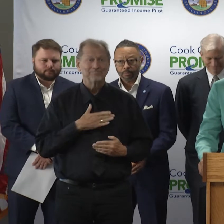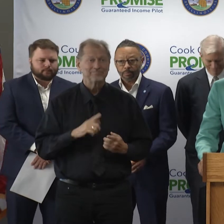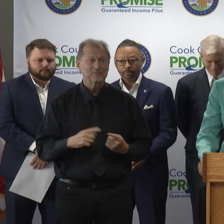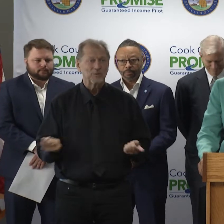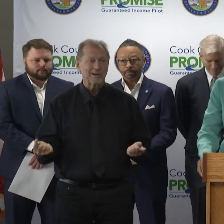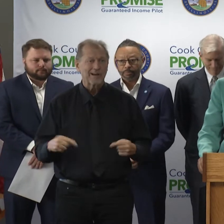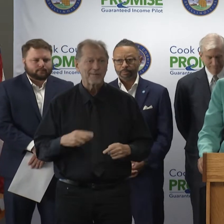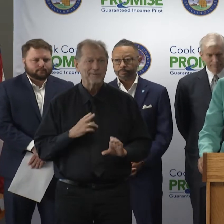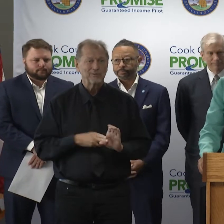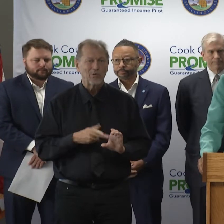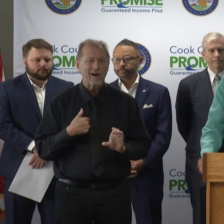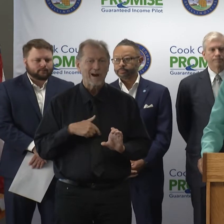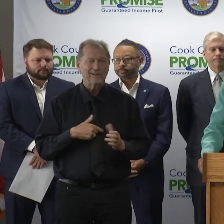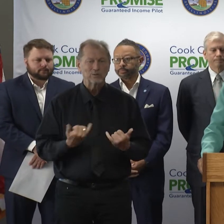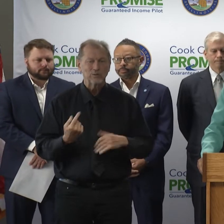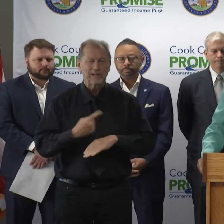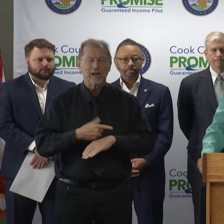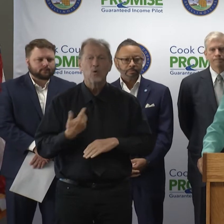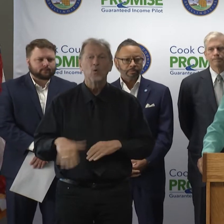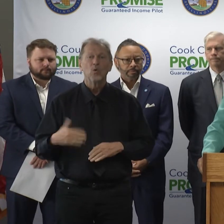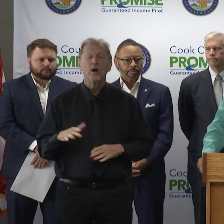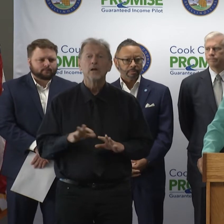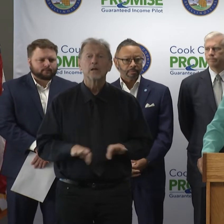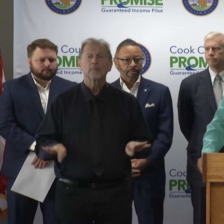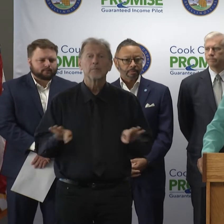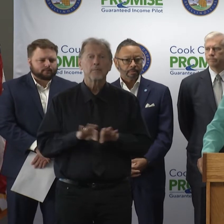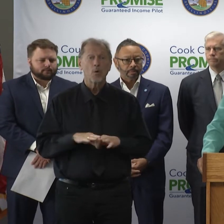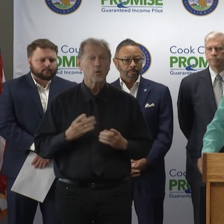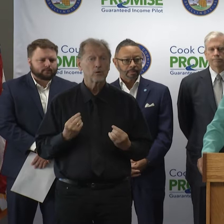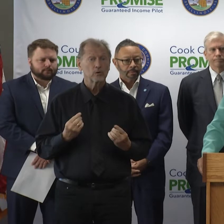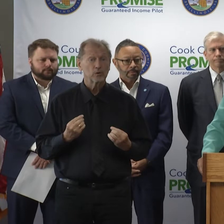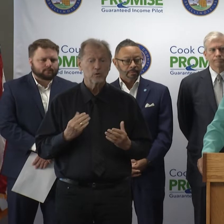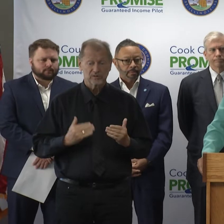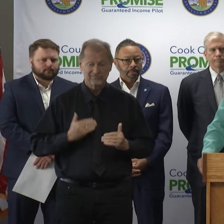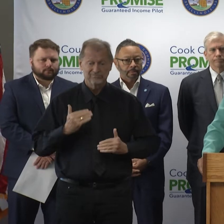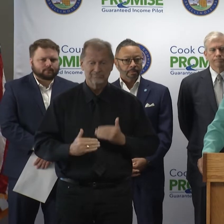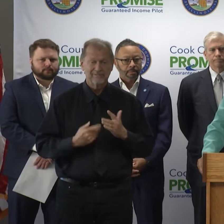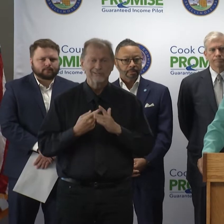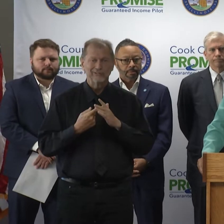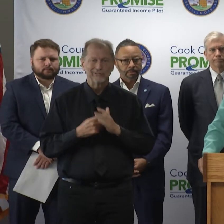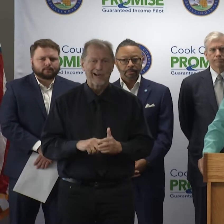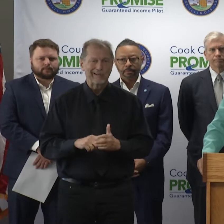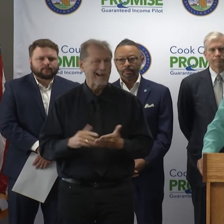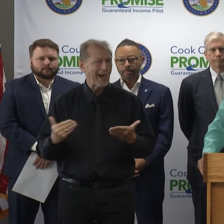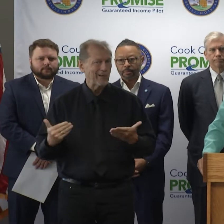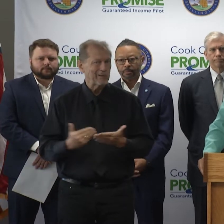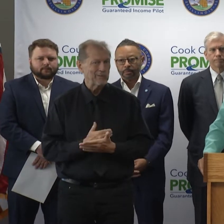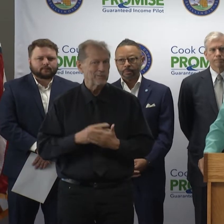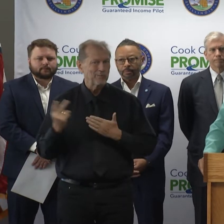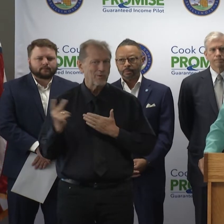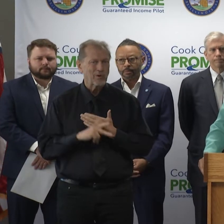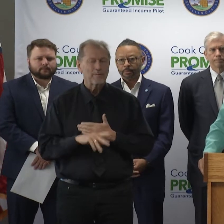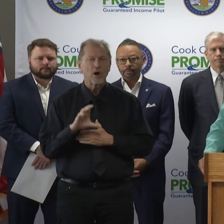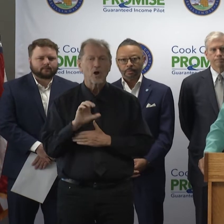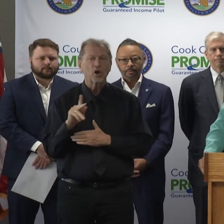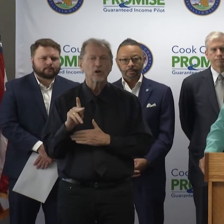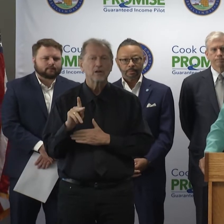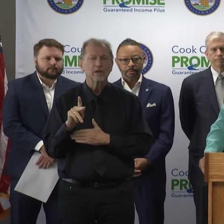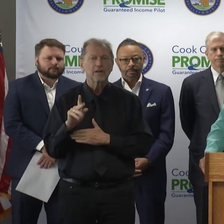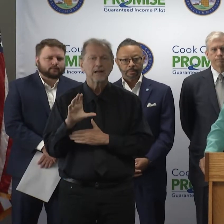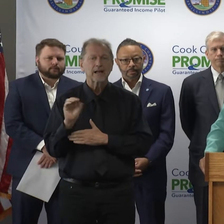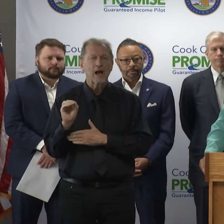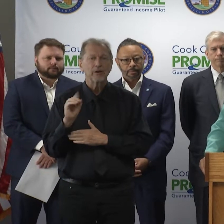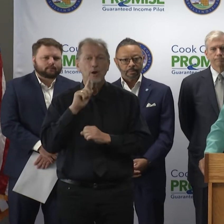today as we take an important step forward in launching the Cook County Promise Guaranteed Income